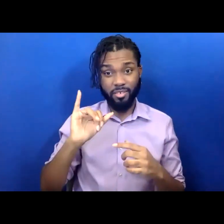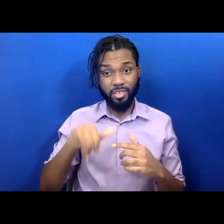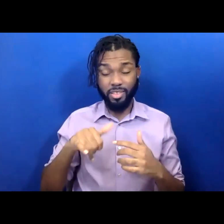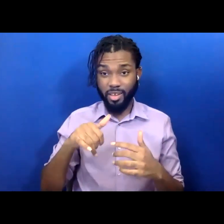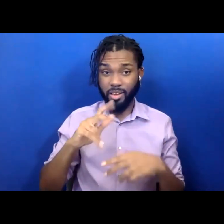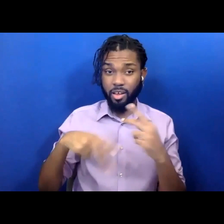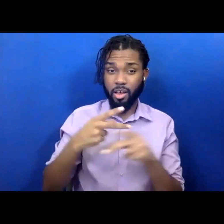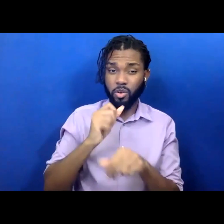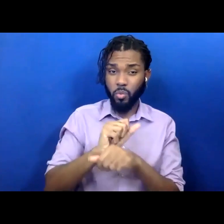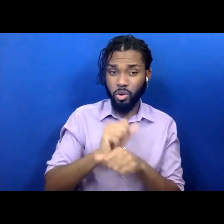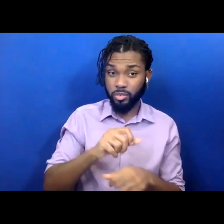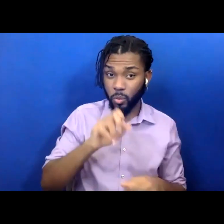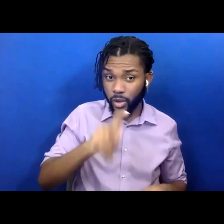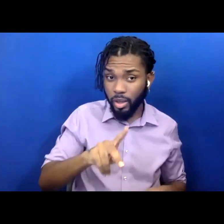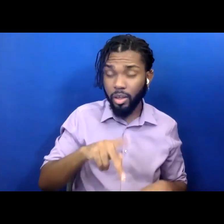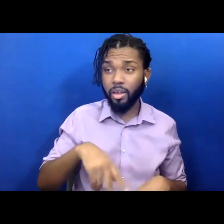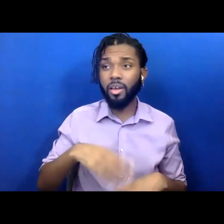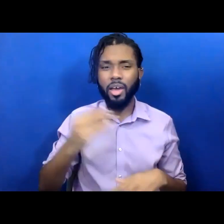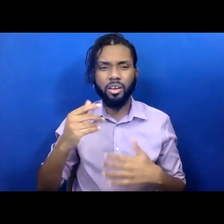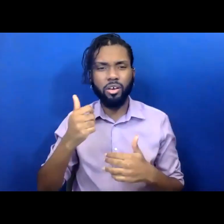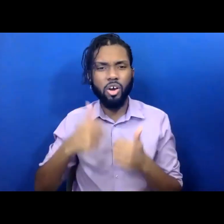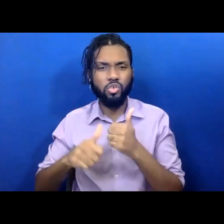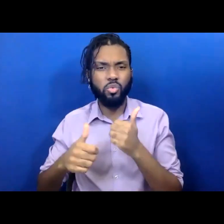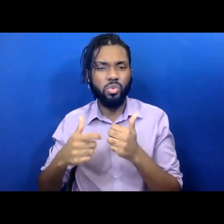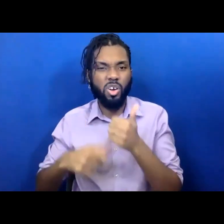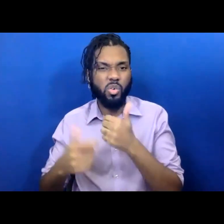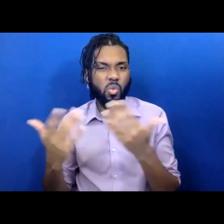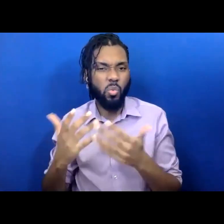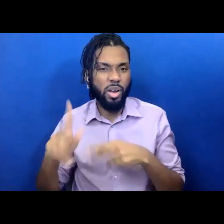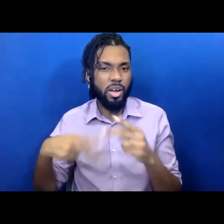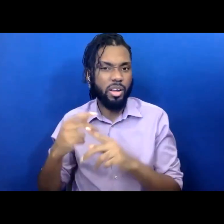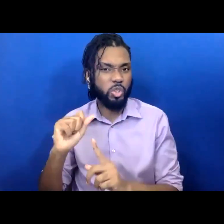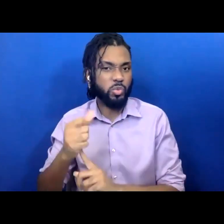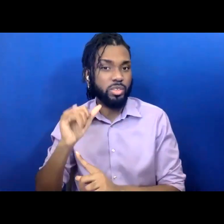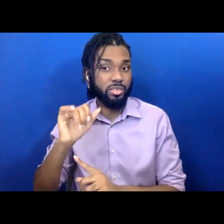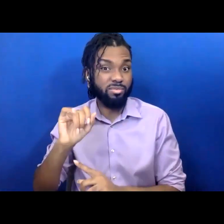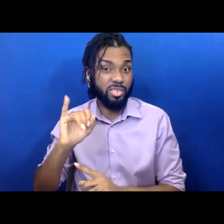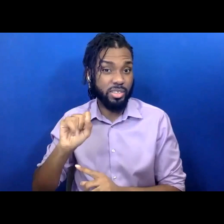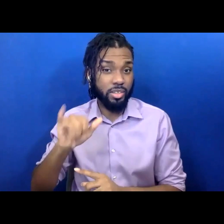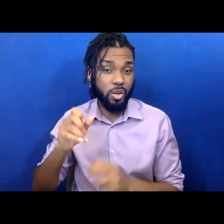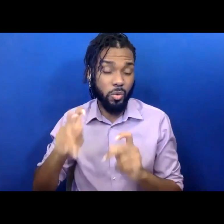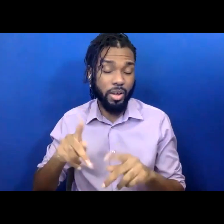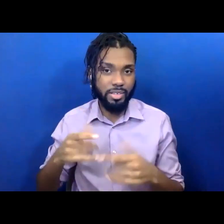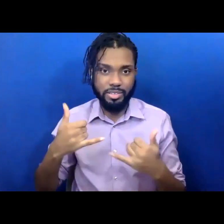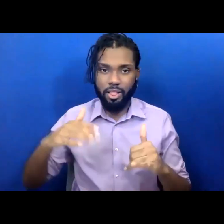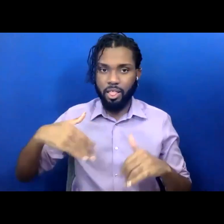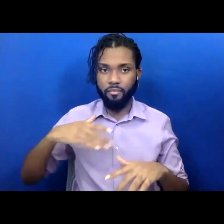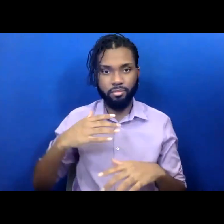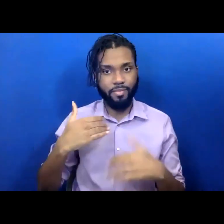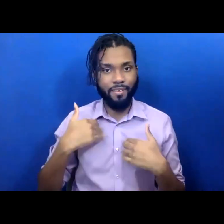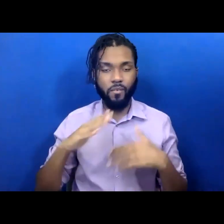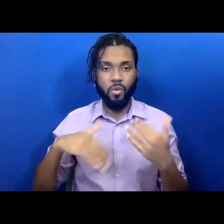what conditions it's okay. And I still don't have all the answers on that, but I've really learned a lot